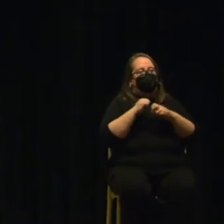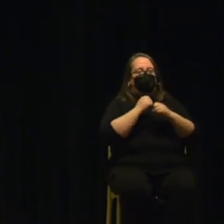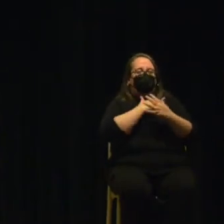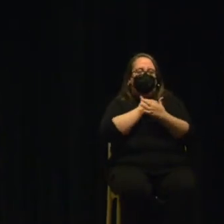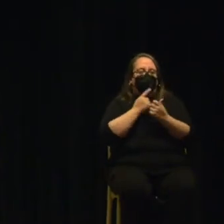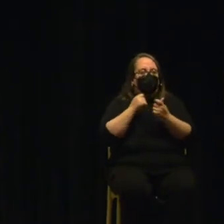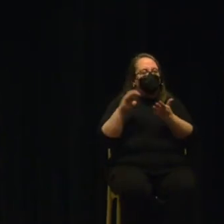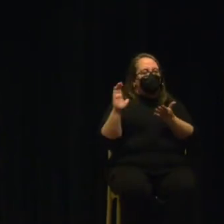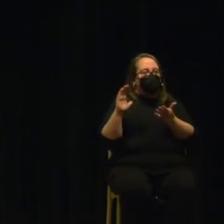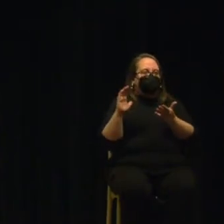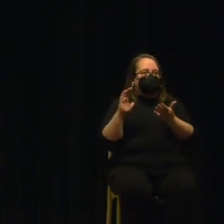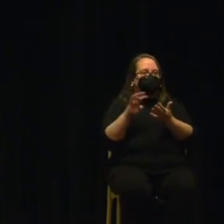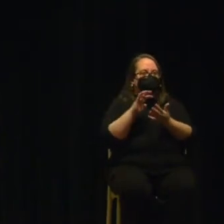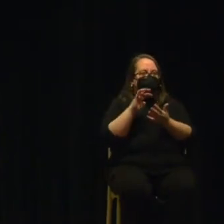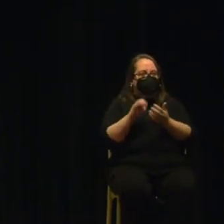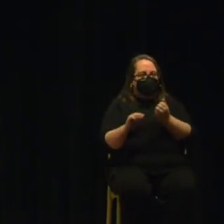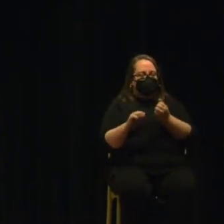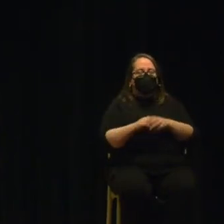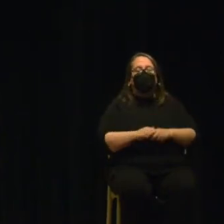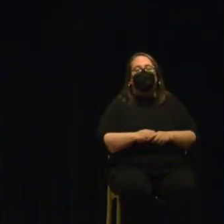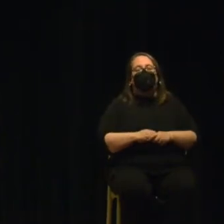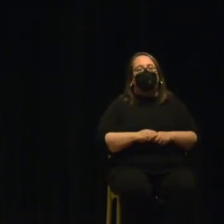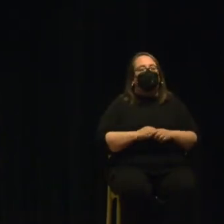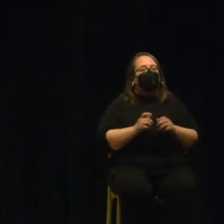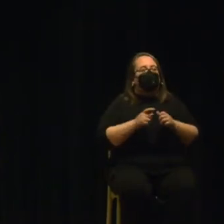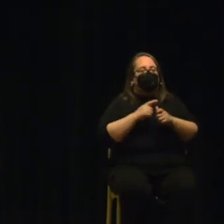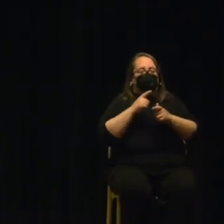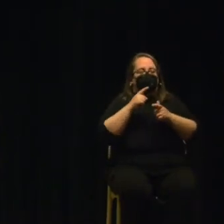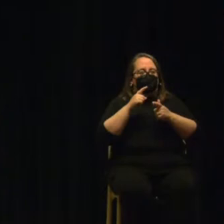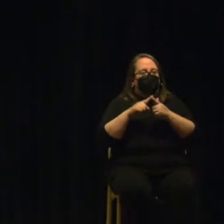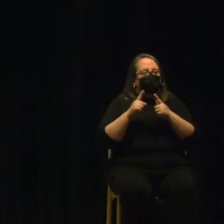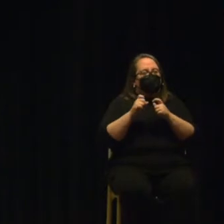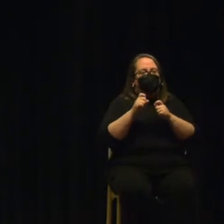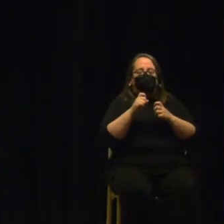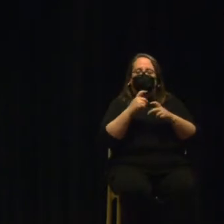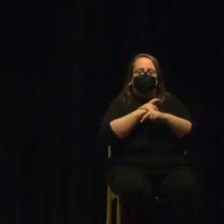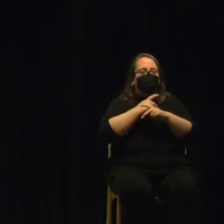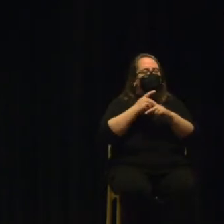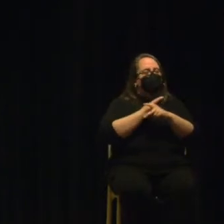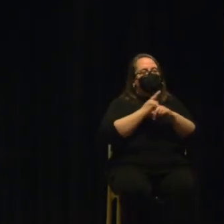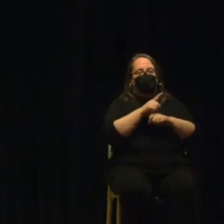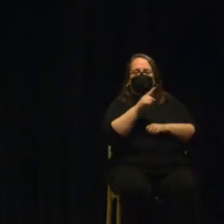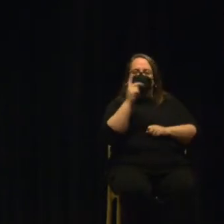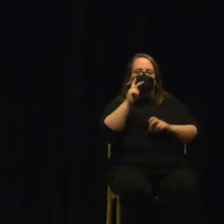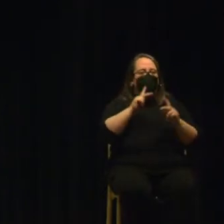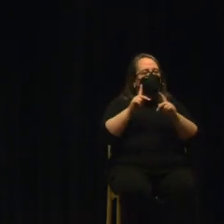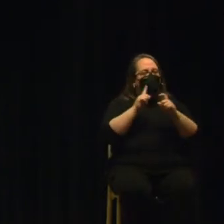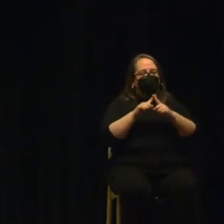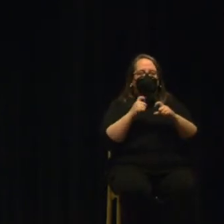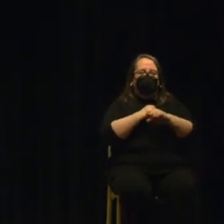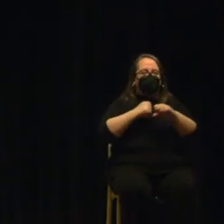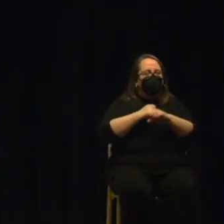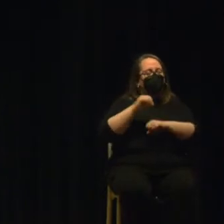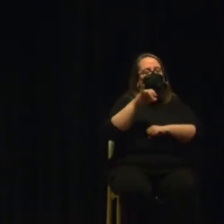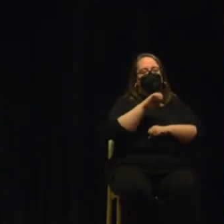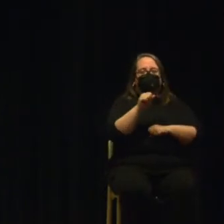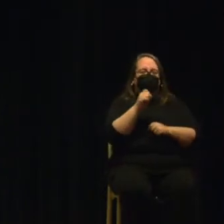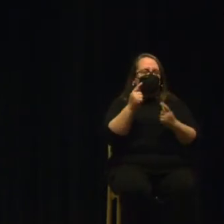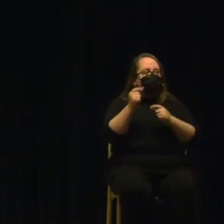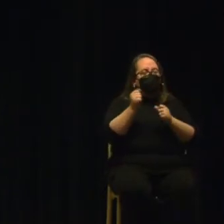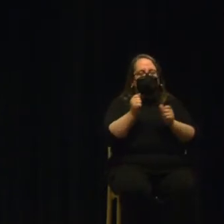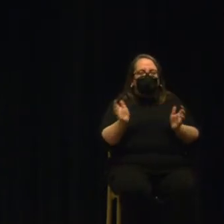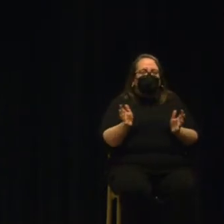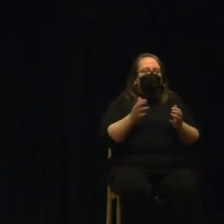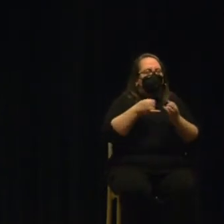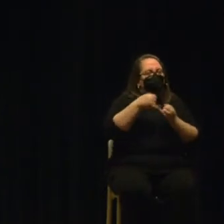less mean. Once baiting was against the law, some smart somebody figured colors would fight just as hard if hungry enough. So they rounded up the skinniest of us, had